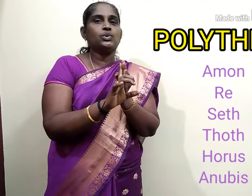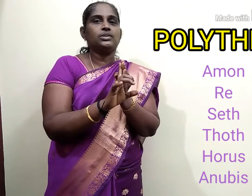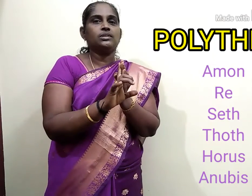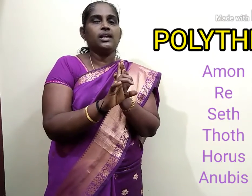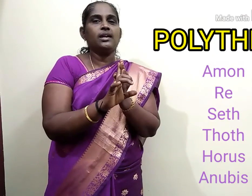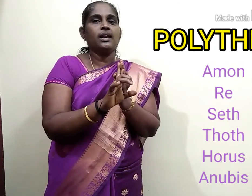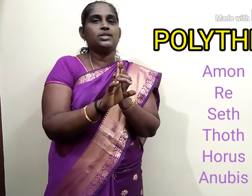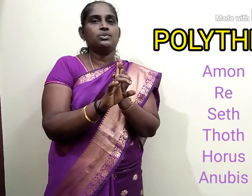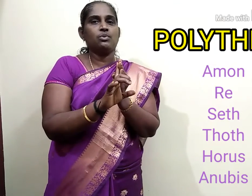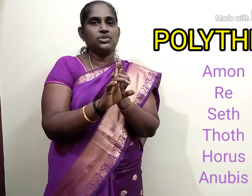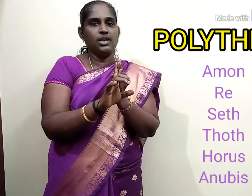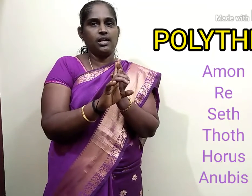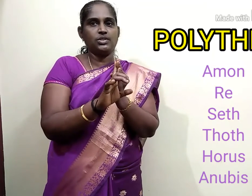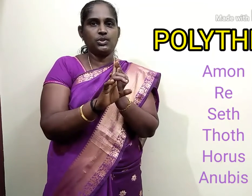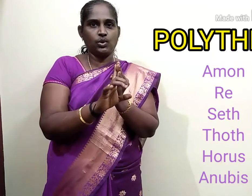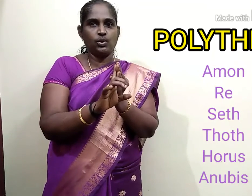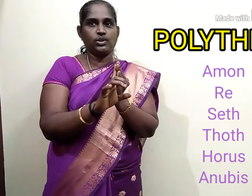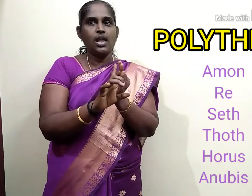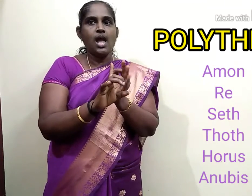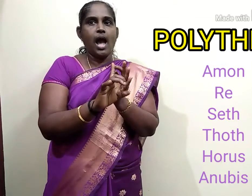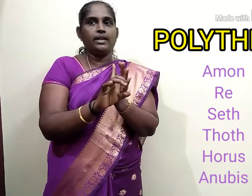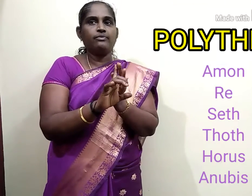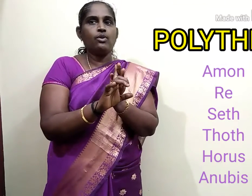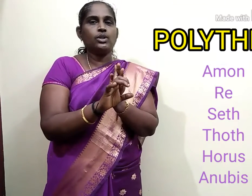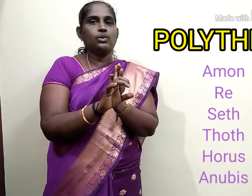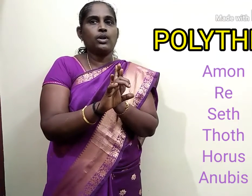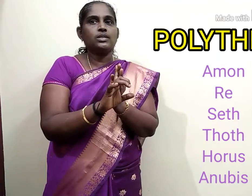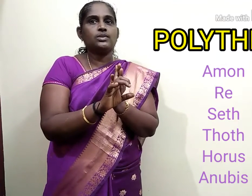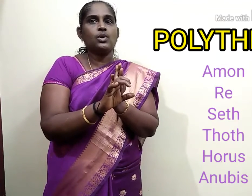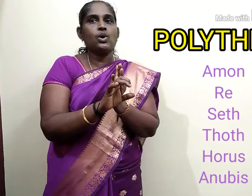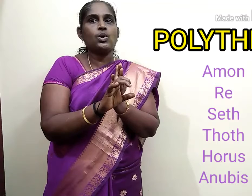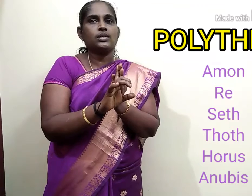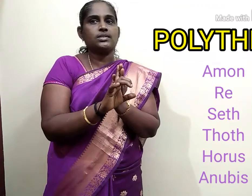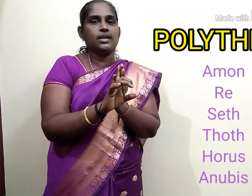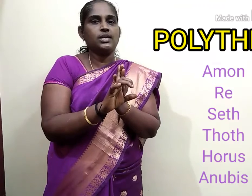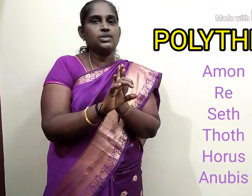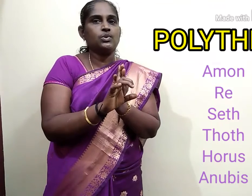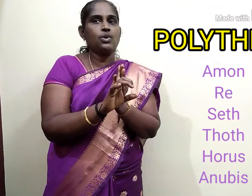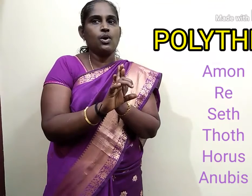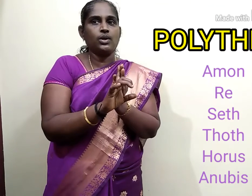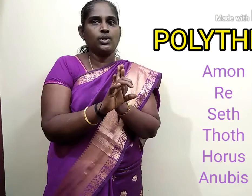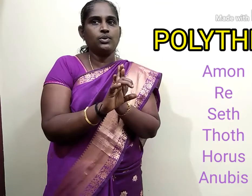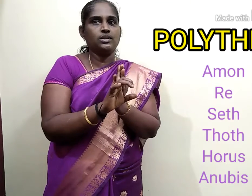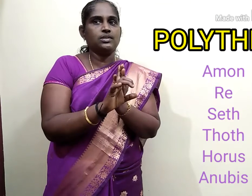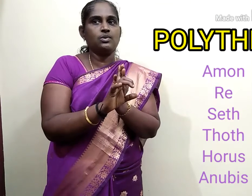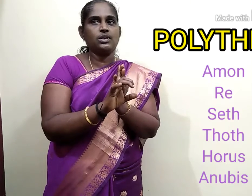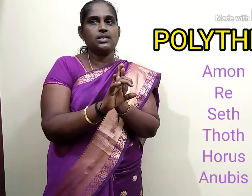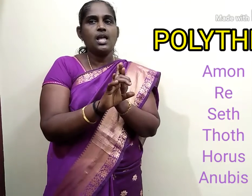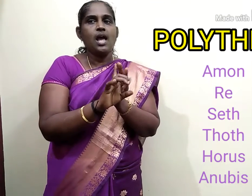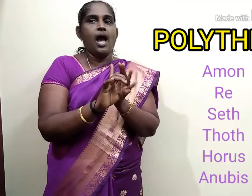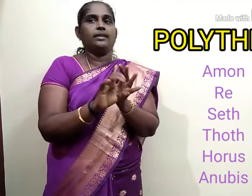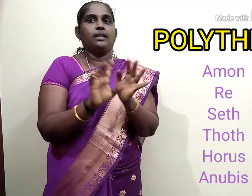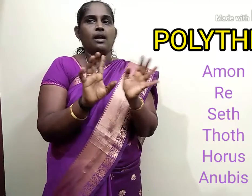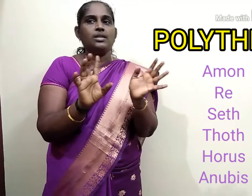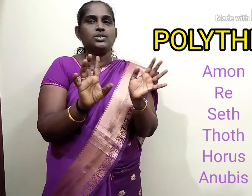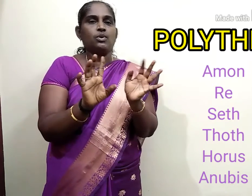Thoth. T-H-O-T-H. Thoth. And the fourth one is Horus. H-O-R-U-S. Horus. And the last one